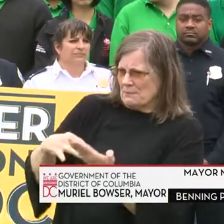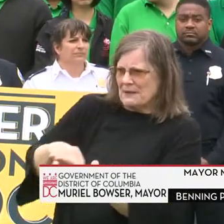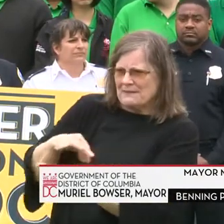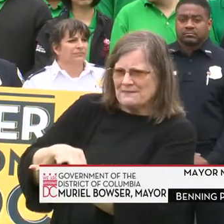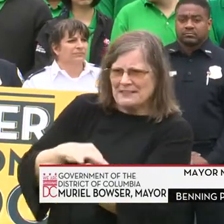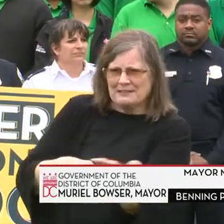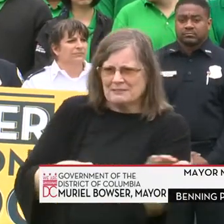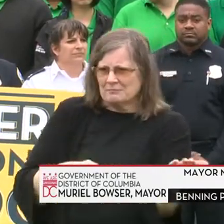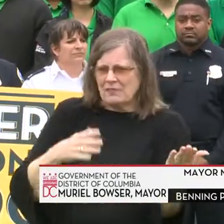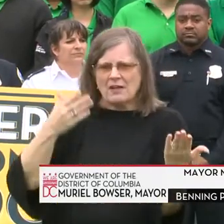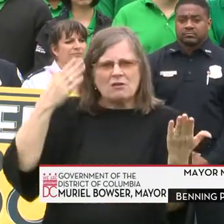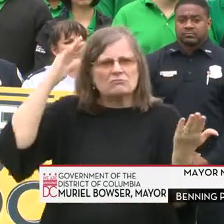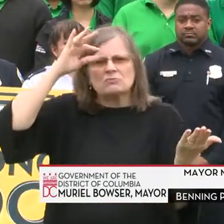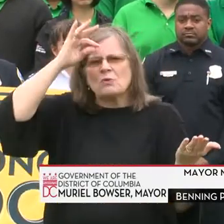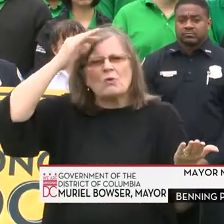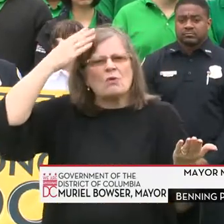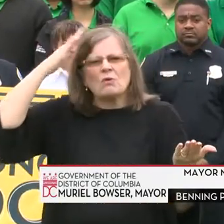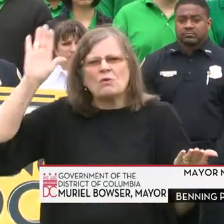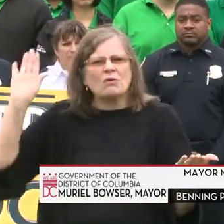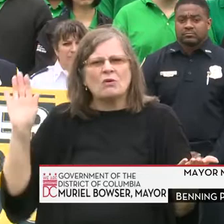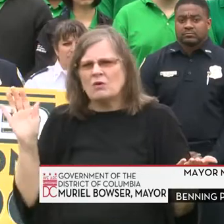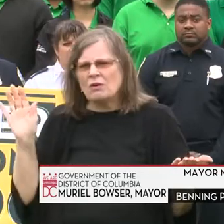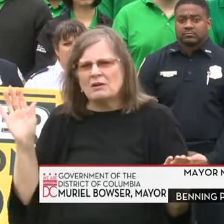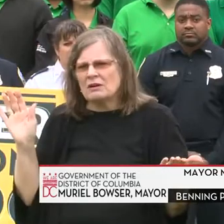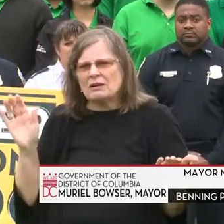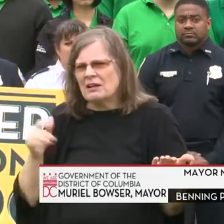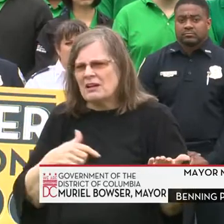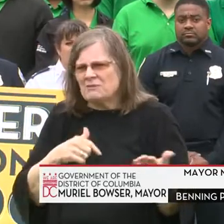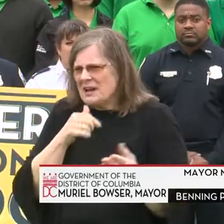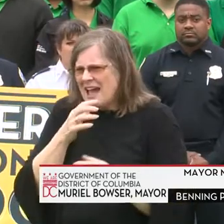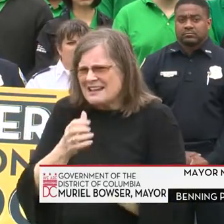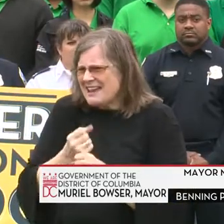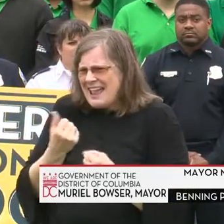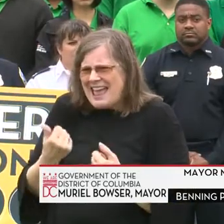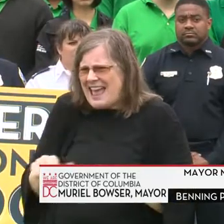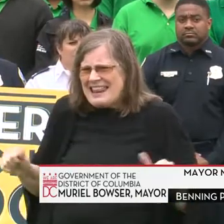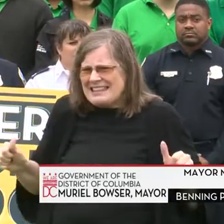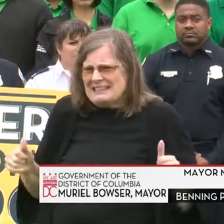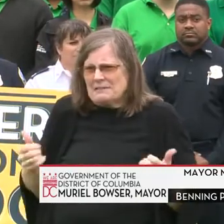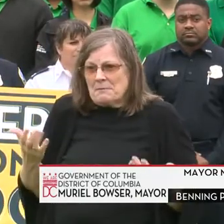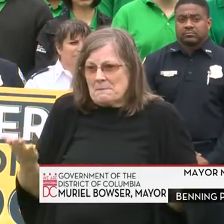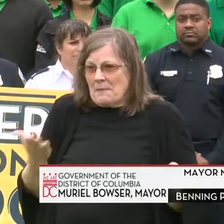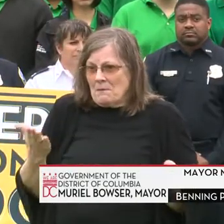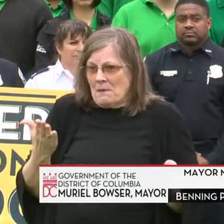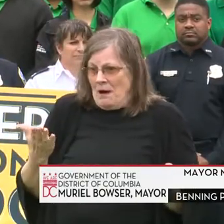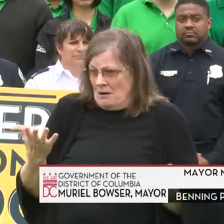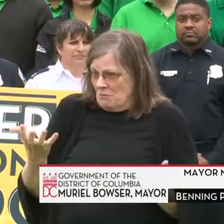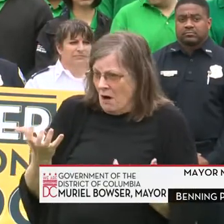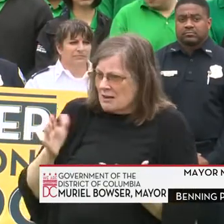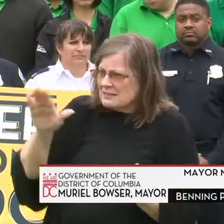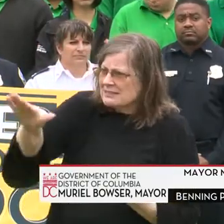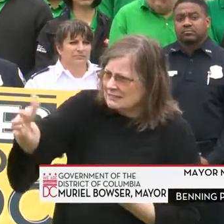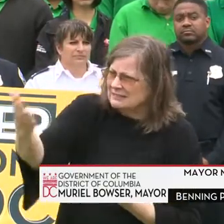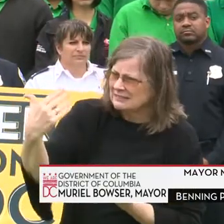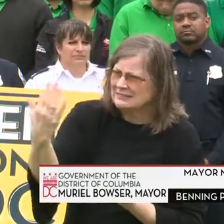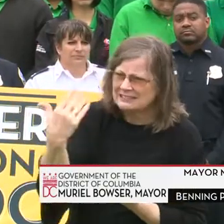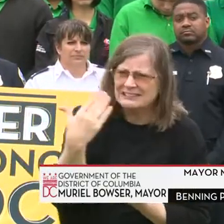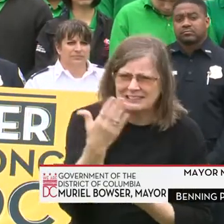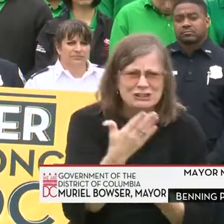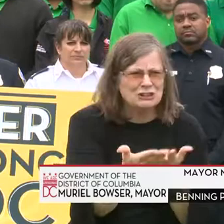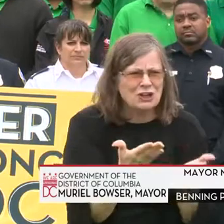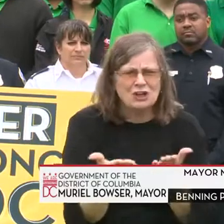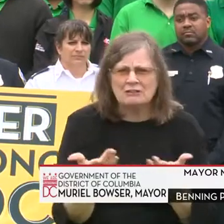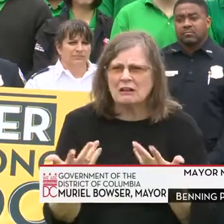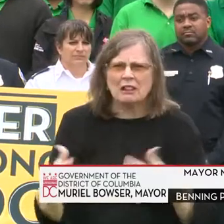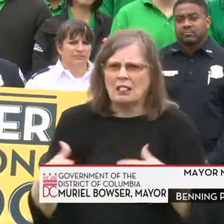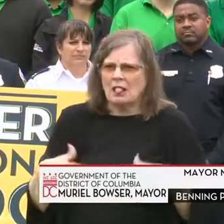aren't getting, or that they need services but they won't come to a regular government building.